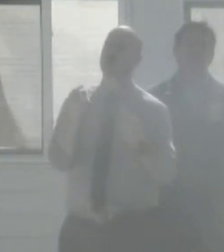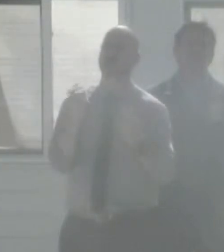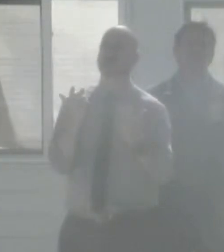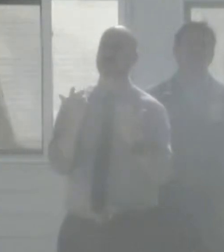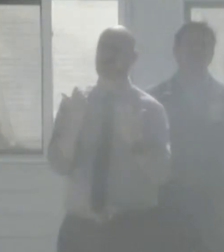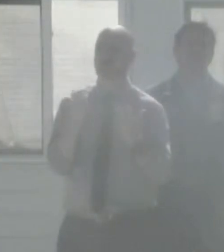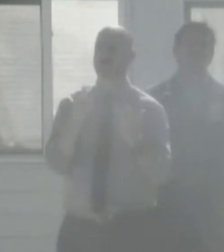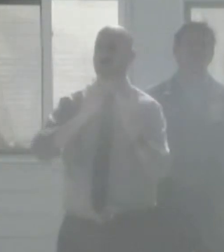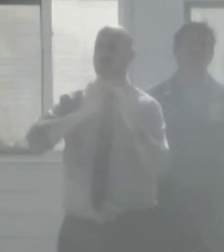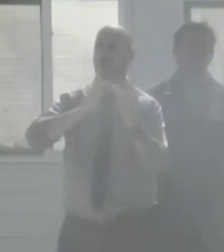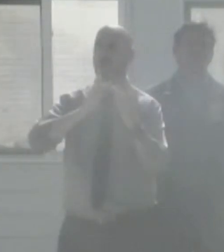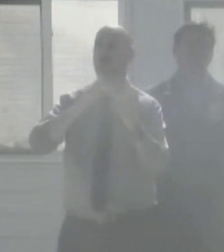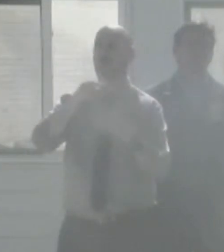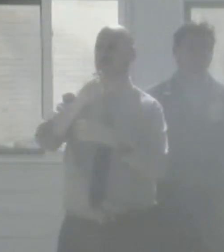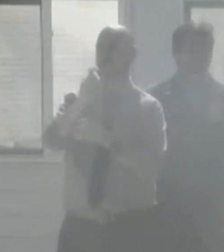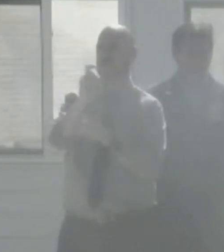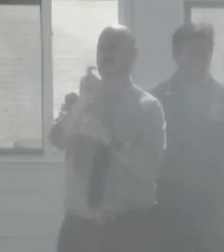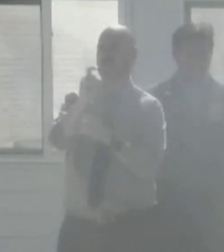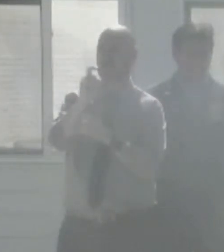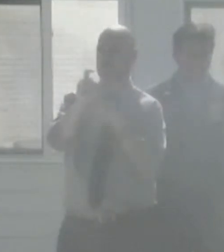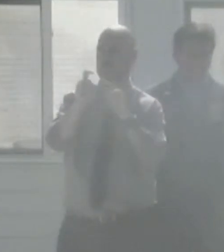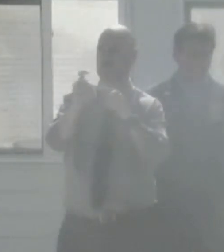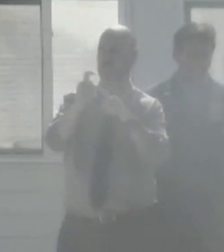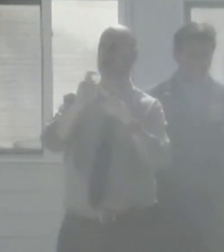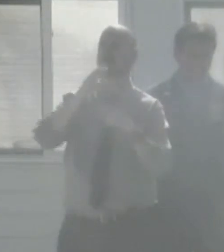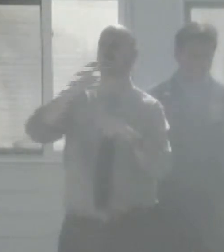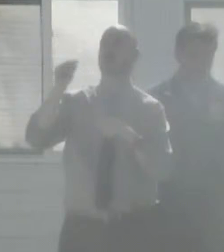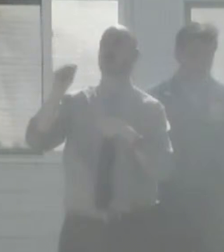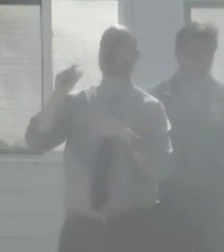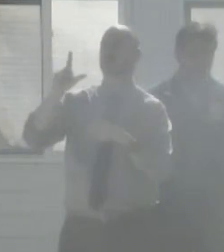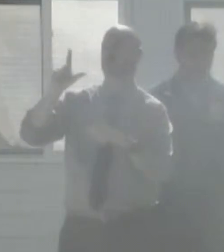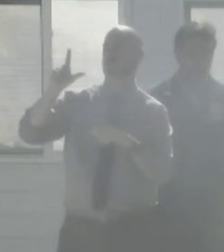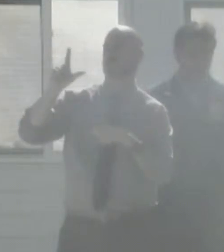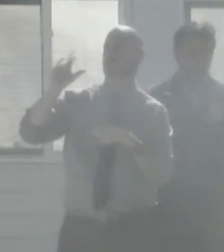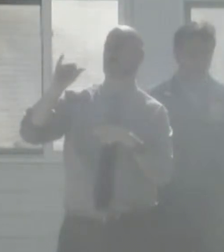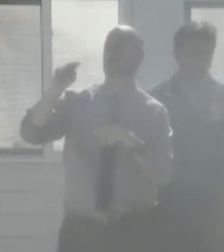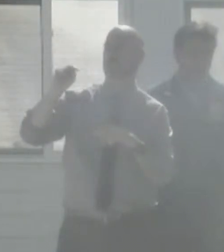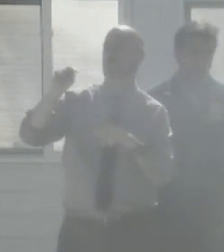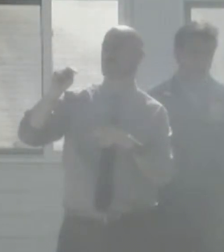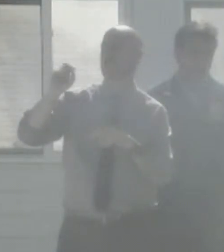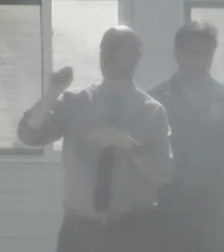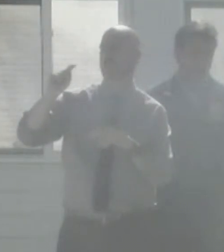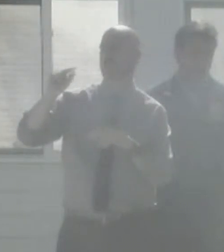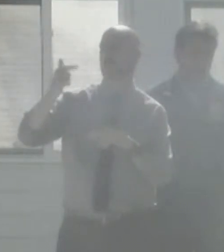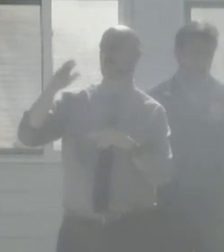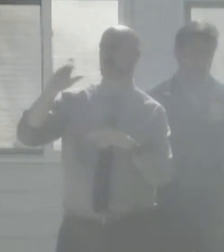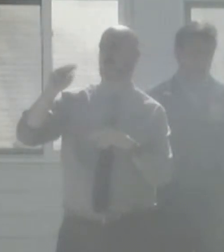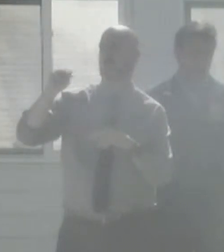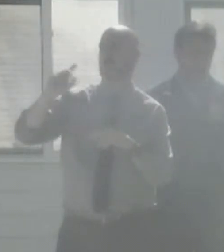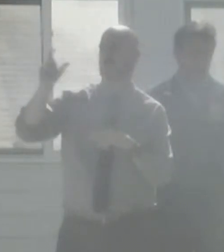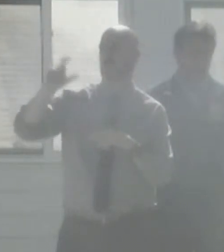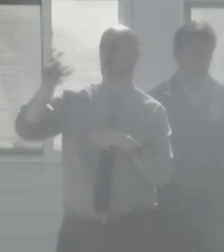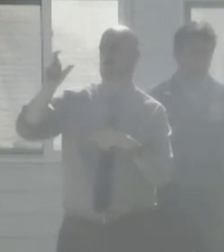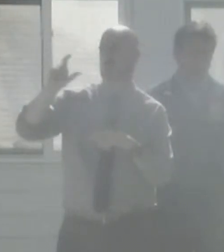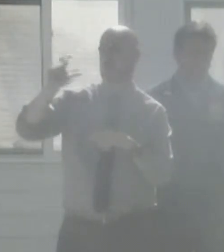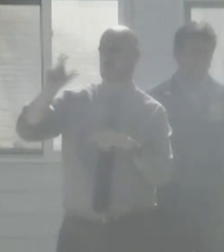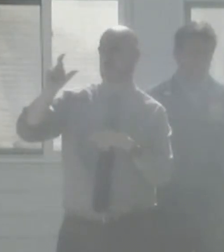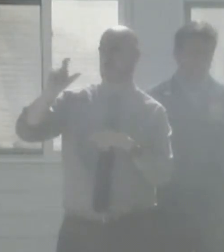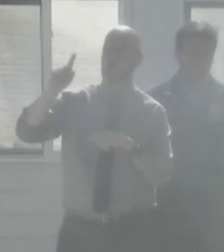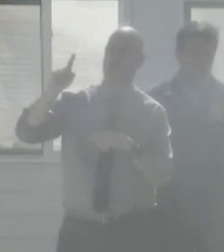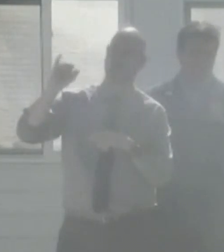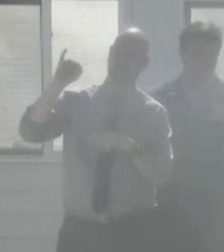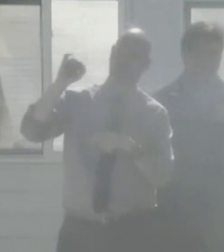at FLSERT and on Facebook at FDM for, again, real-time updates. Governor, thank you so